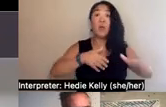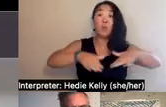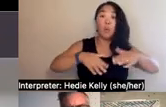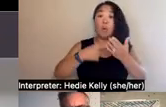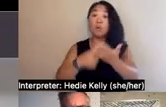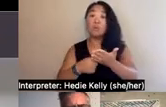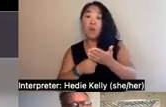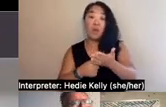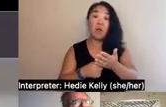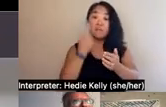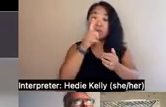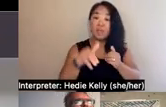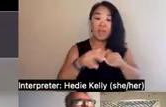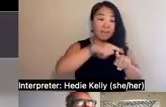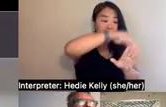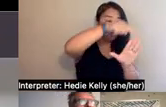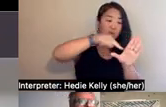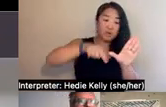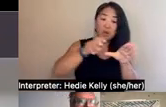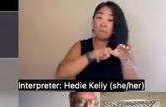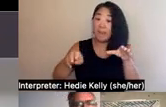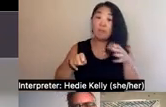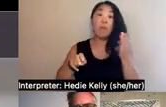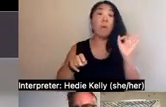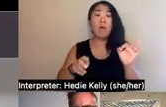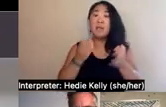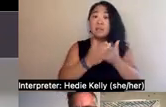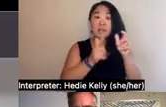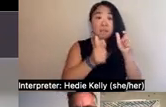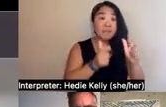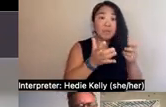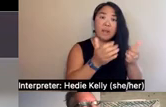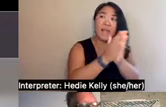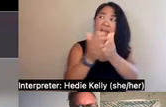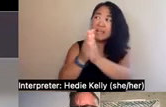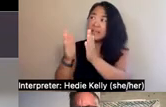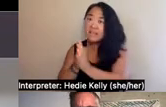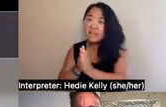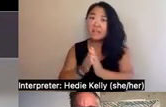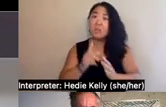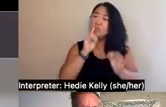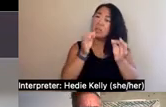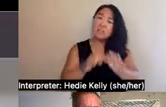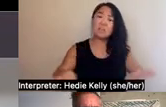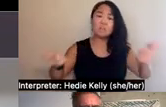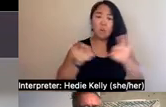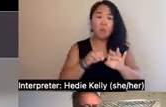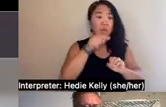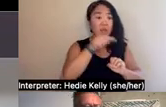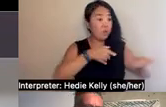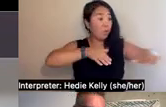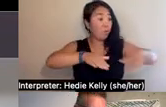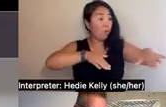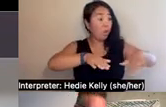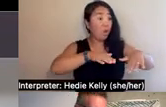branding thing for them. It doesn't really matter. The idea is to get some of the people we might want to ask questions about. It's important for the walk not to be a